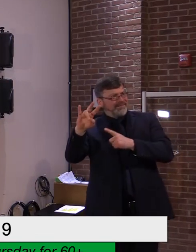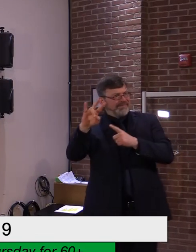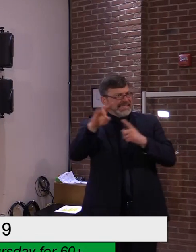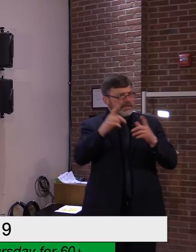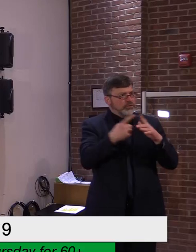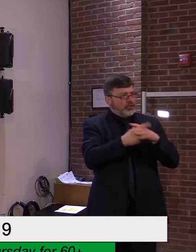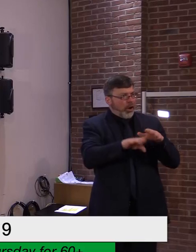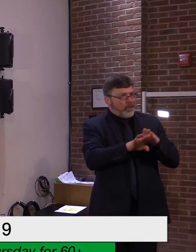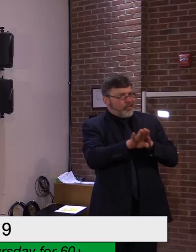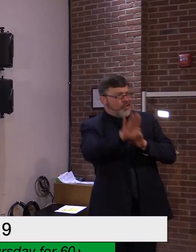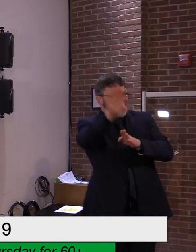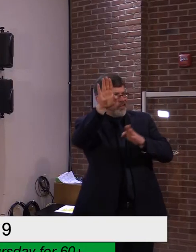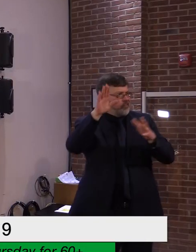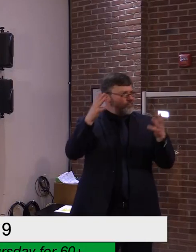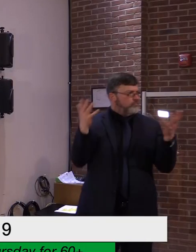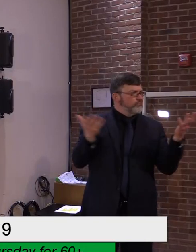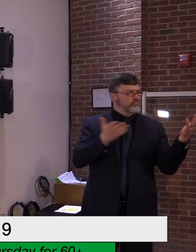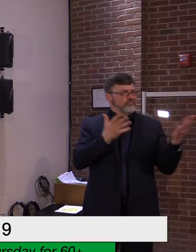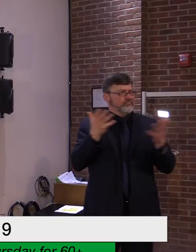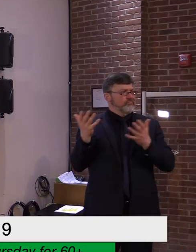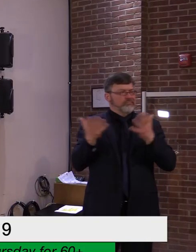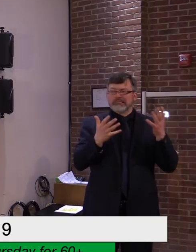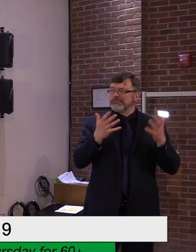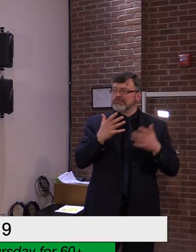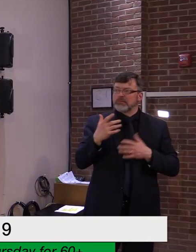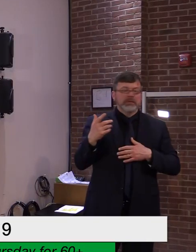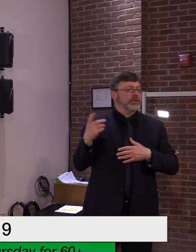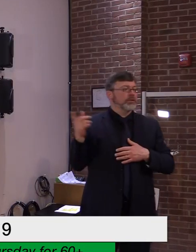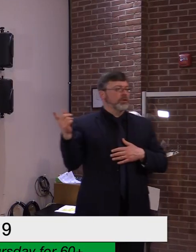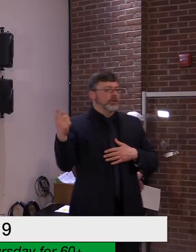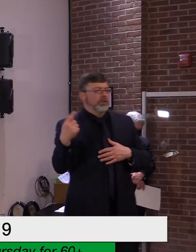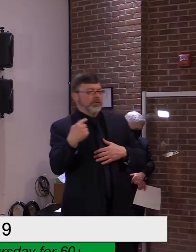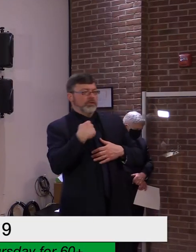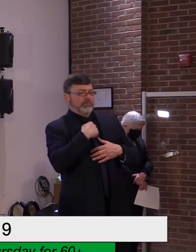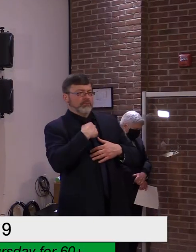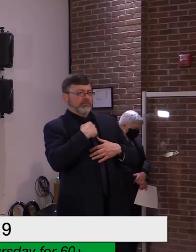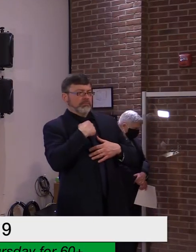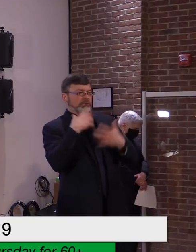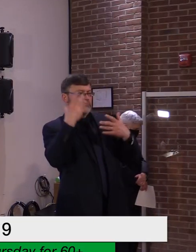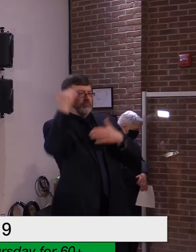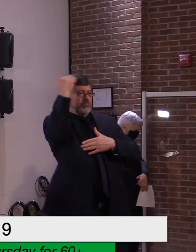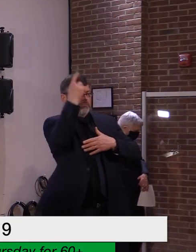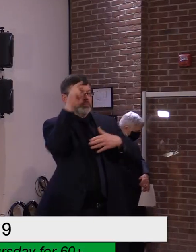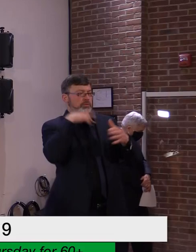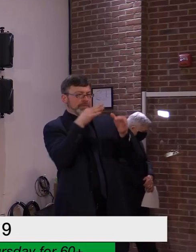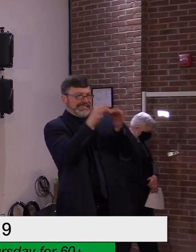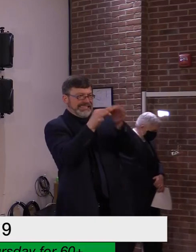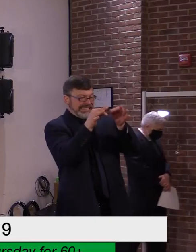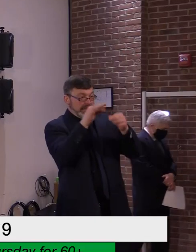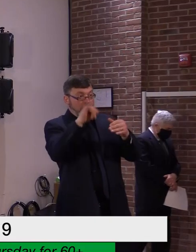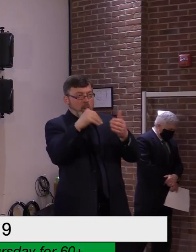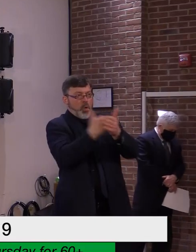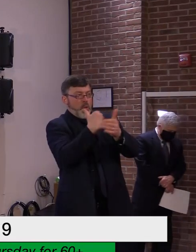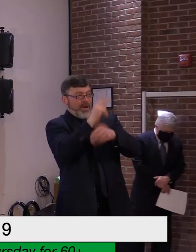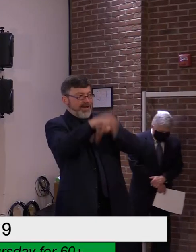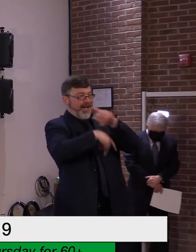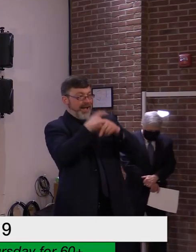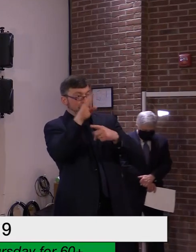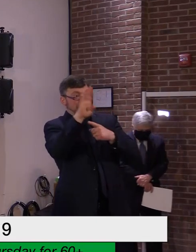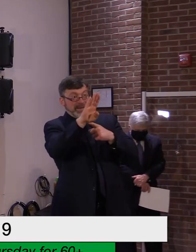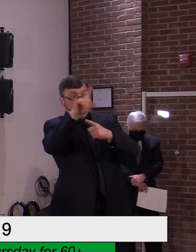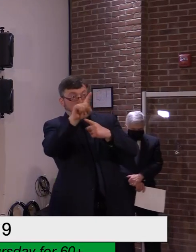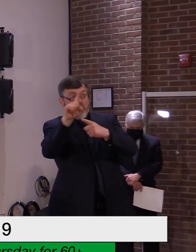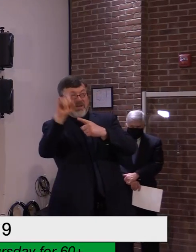I'll just comment on the variants as he comes up to the podium. So the B.1.1.7, which is